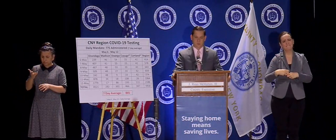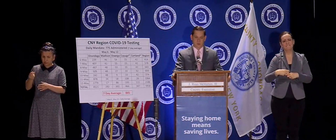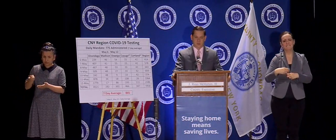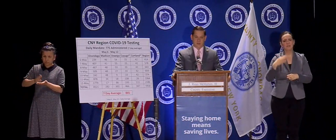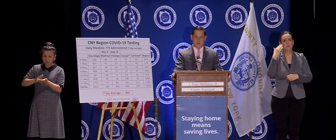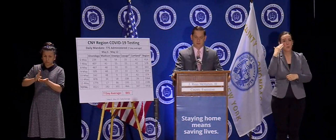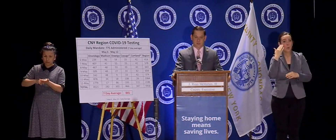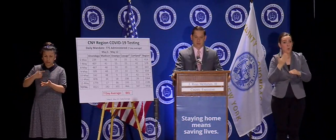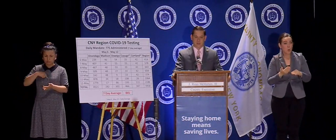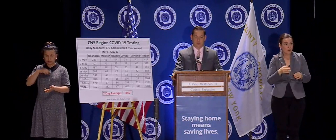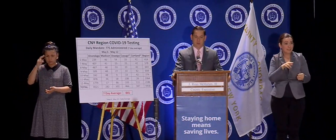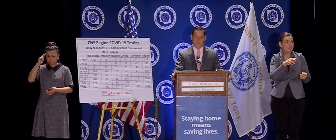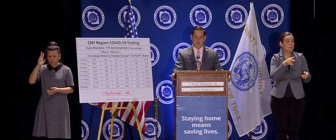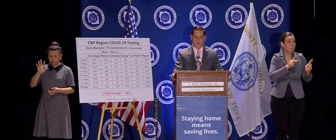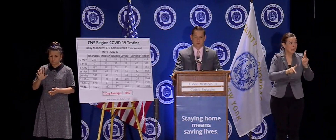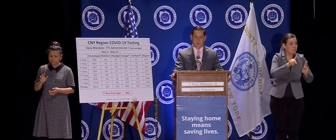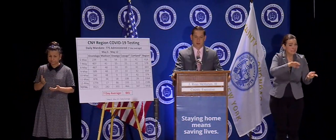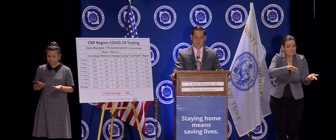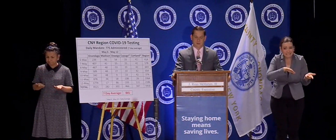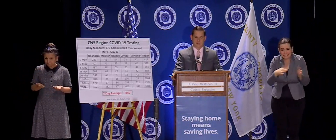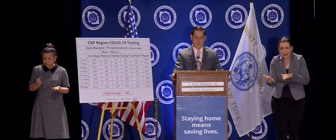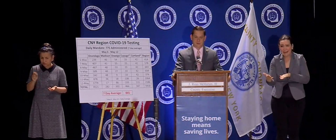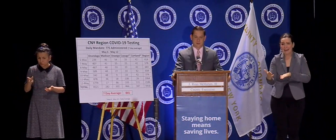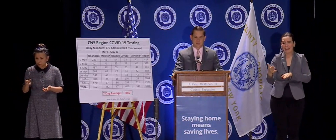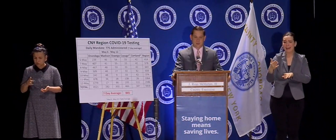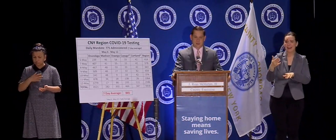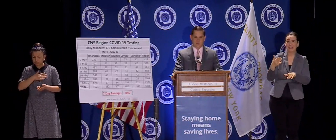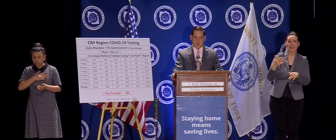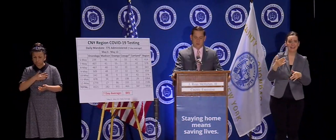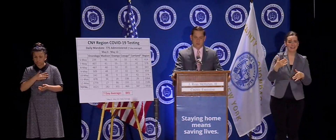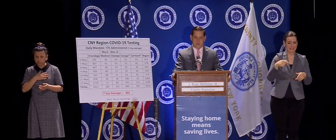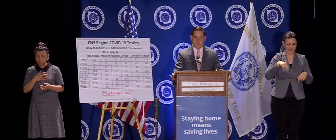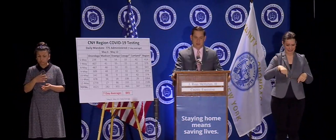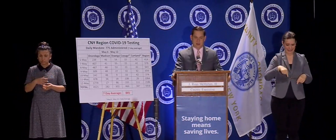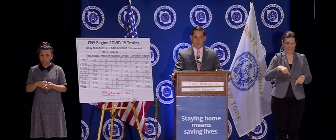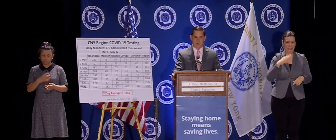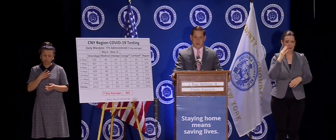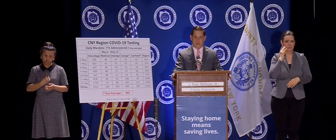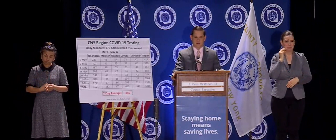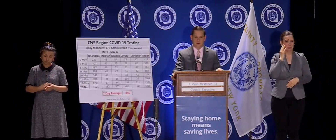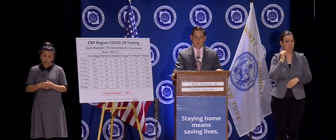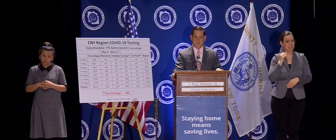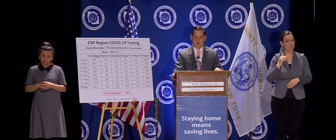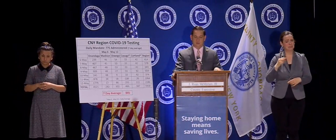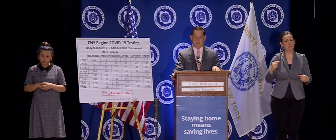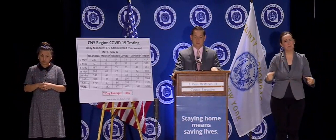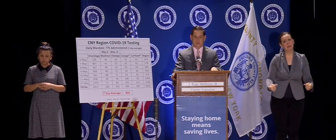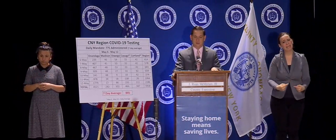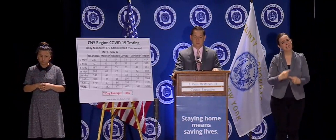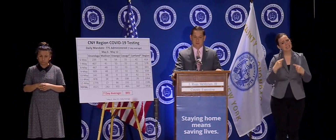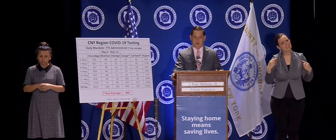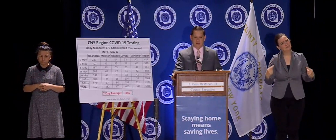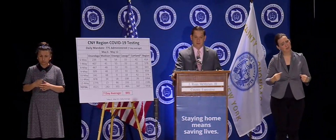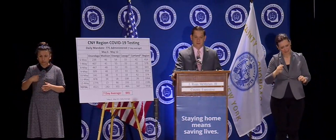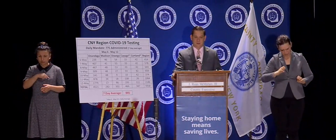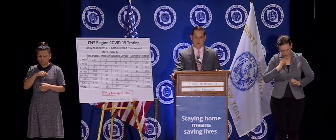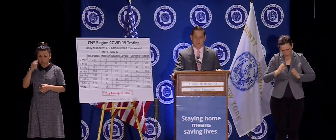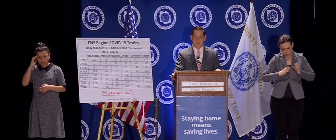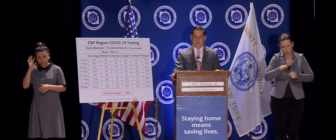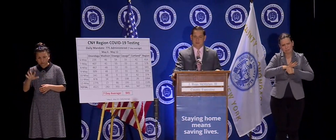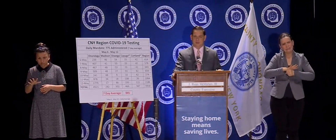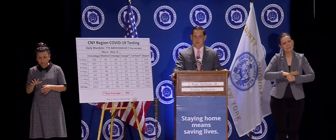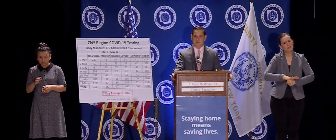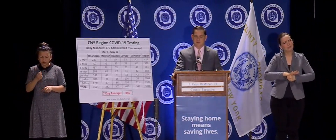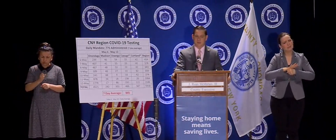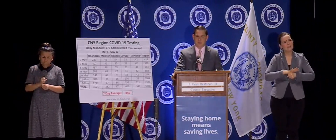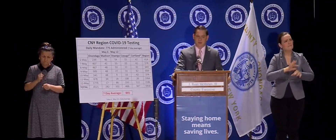coming. That doesn't change how painful this process is. And we knew at the same time we had to do everything to